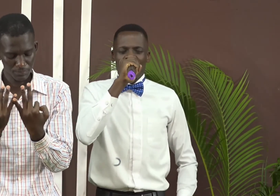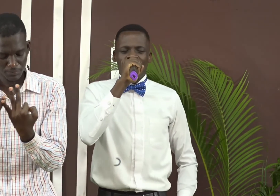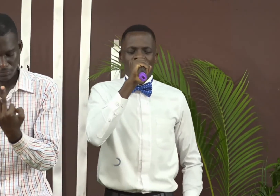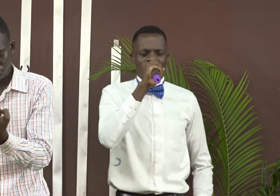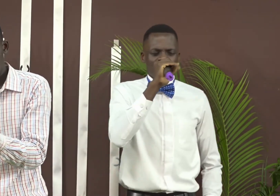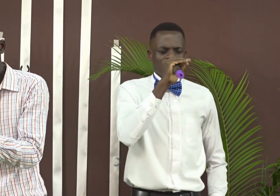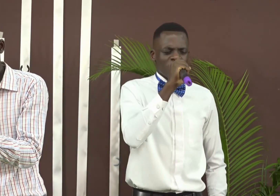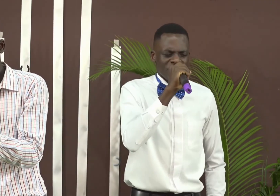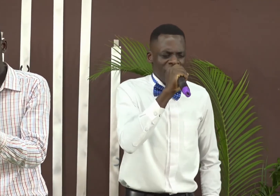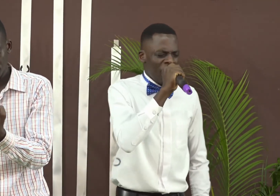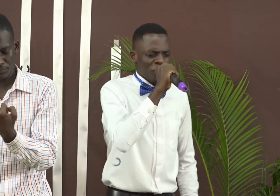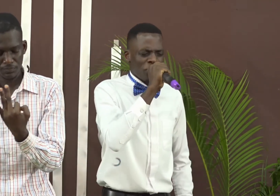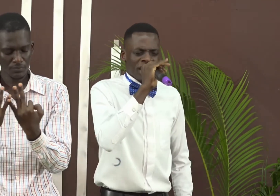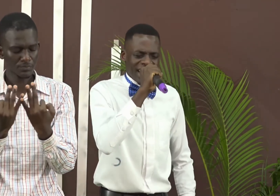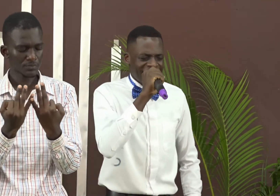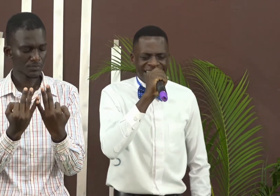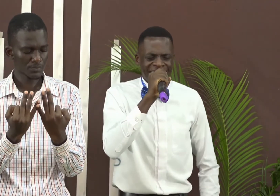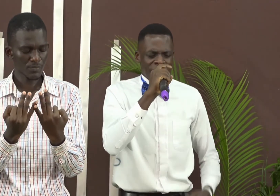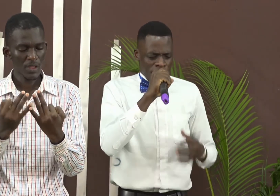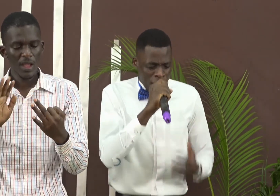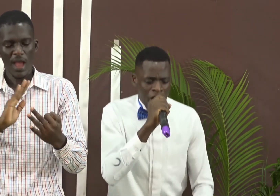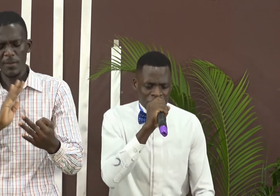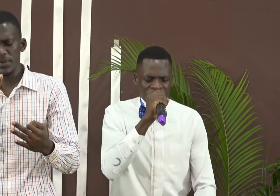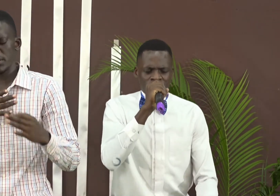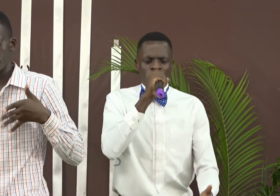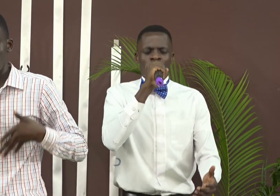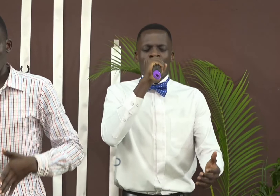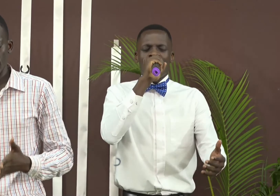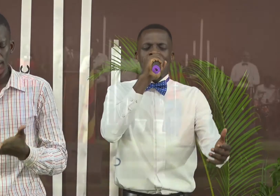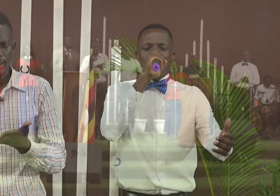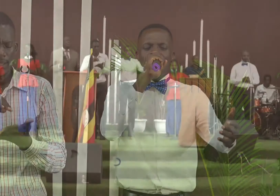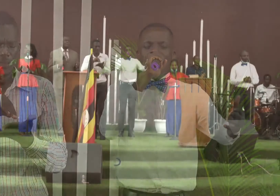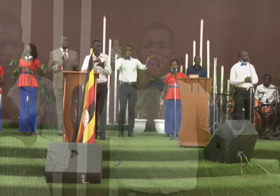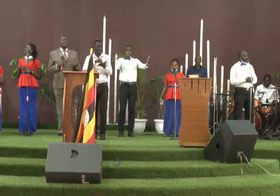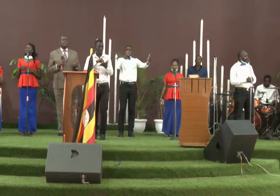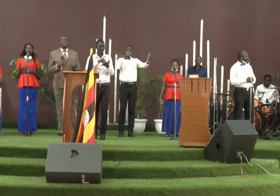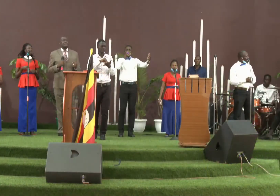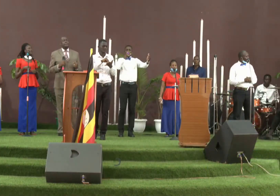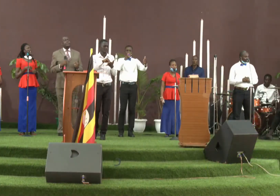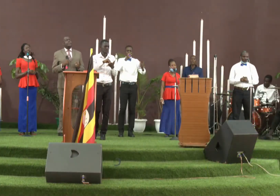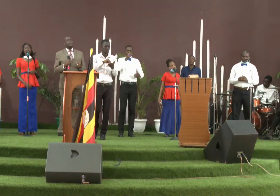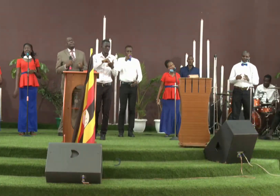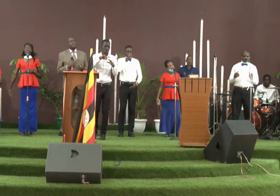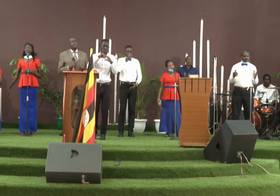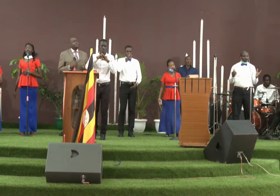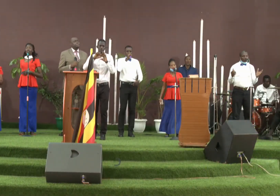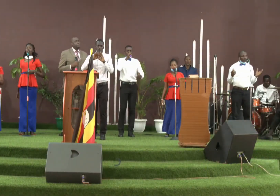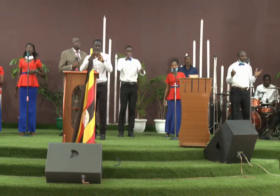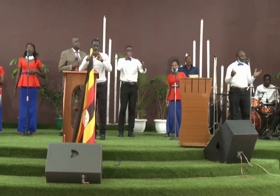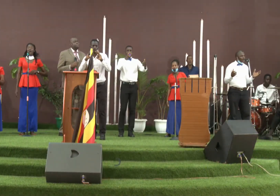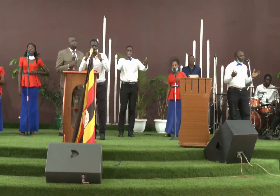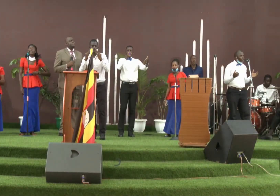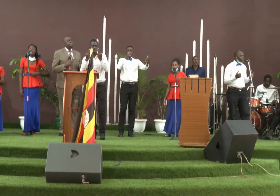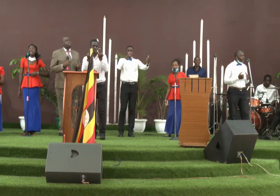My veins, I've been born again. I've been born again into